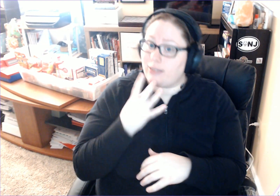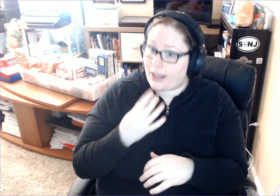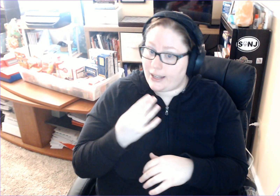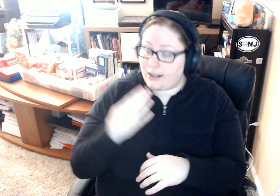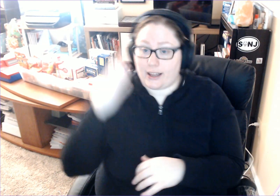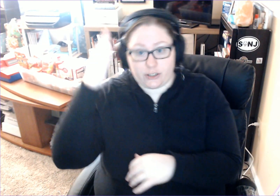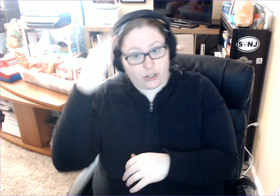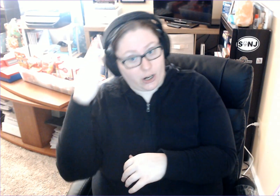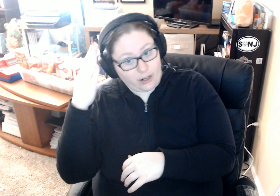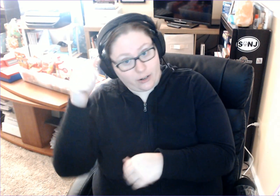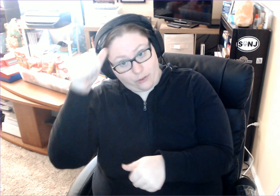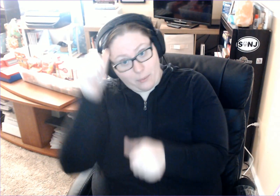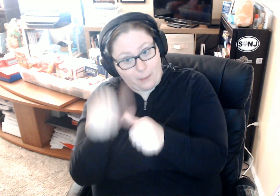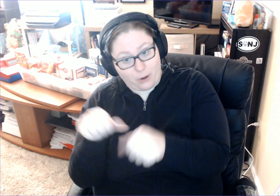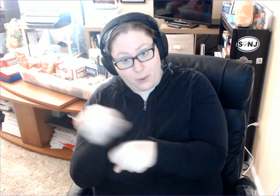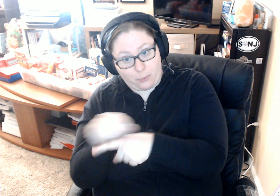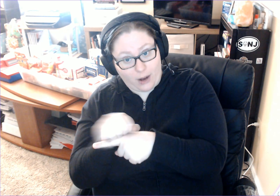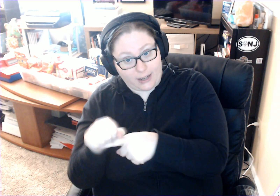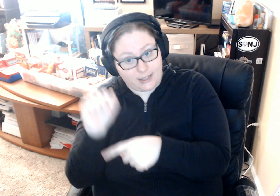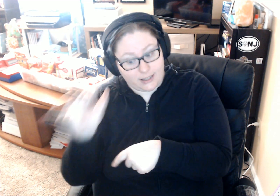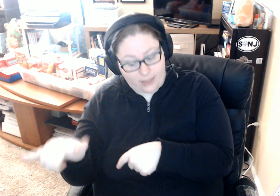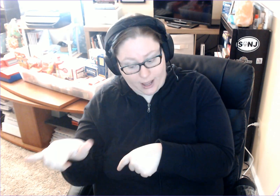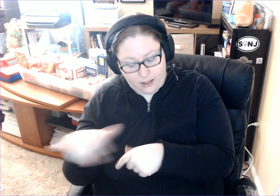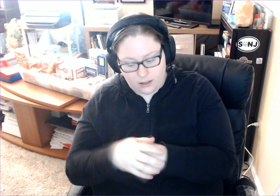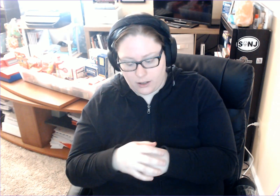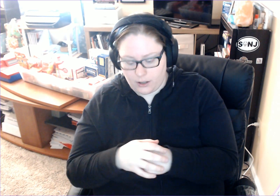and dark. Remember, we practiced that.